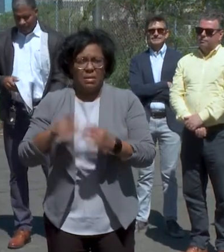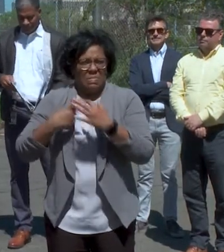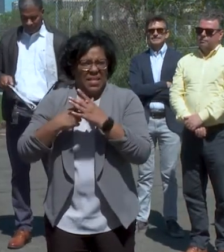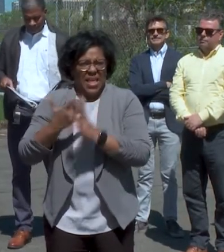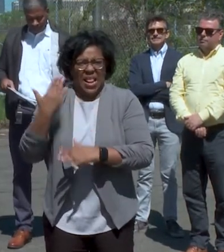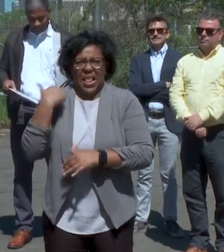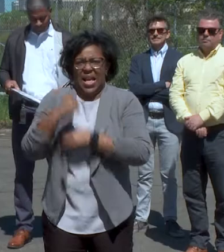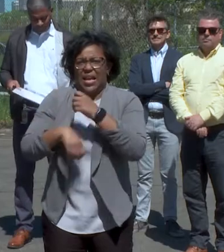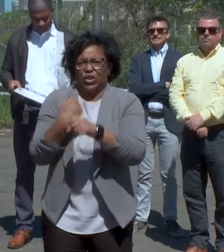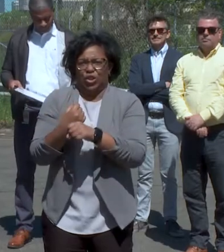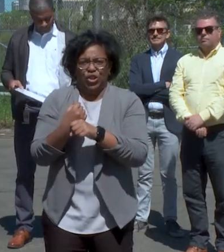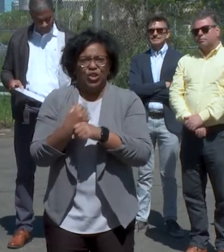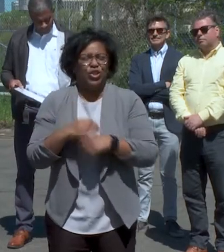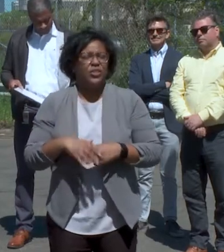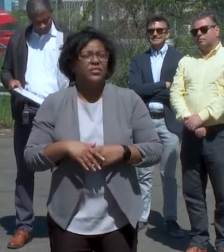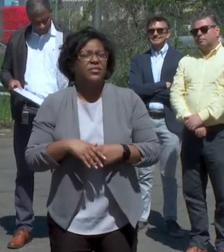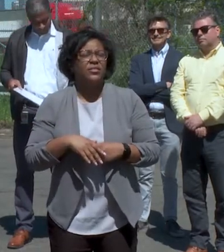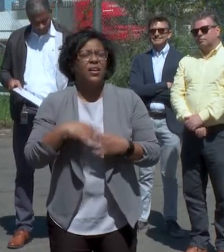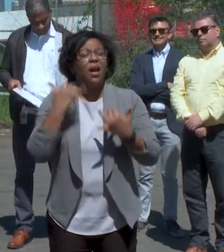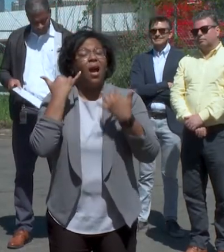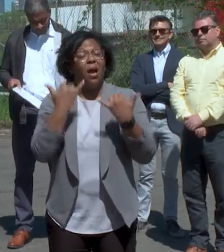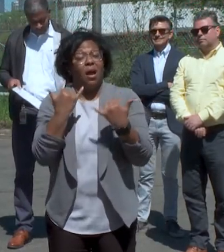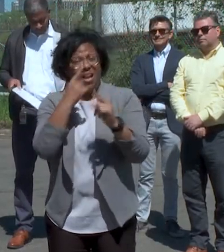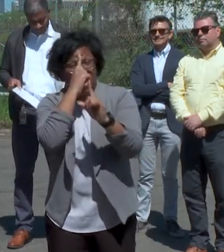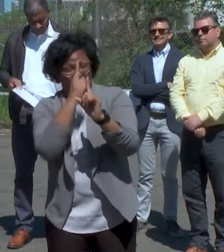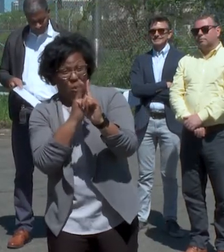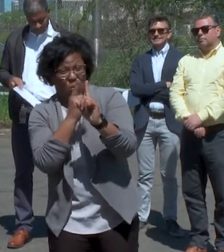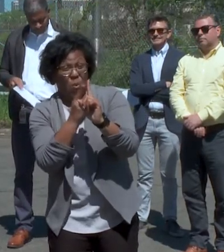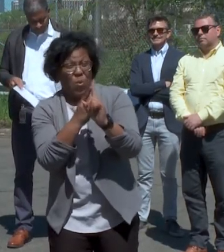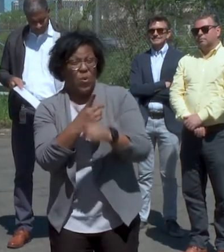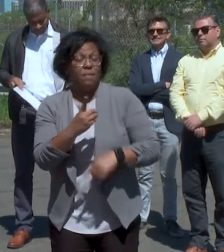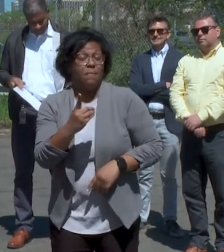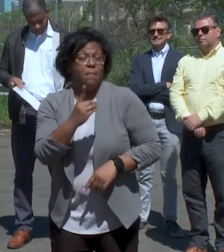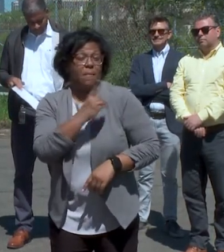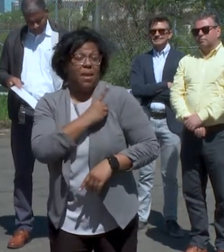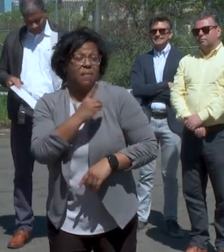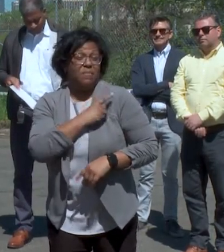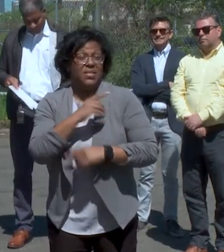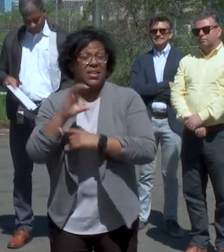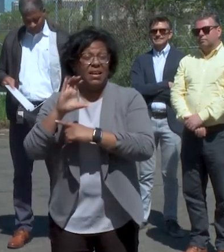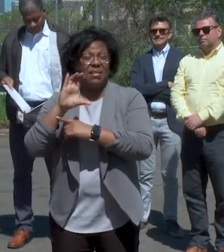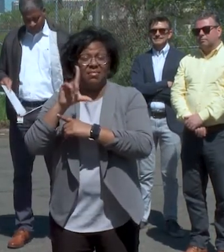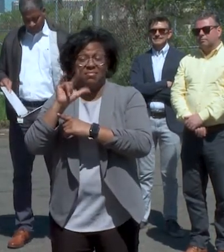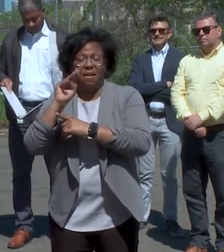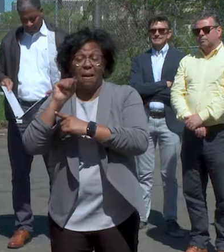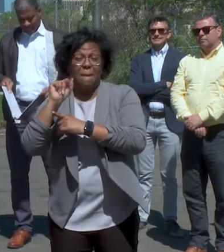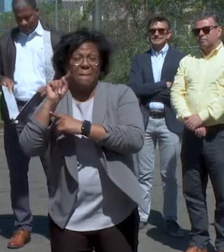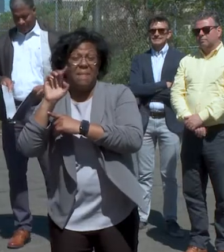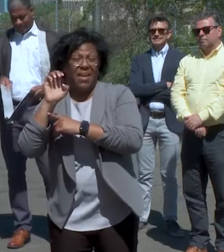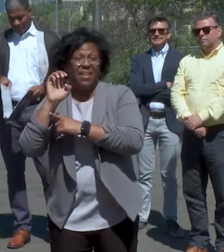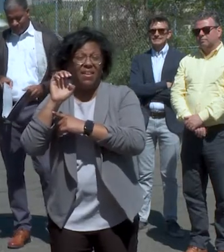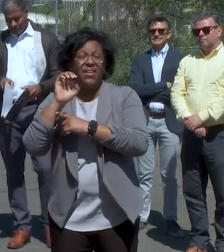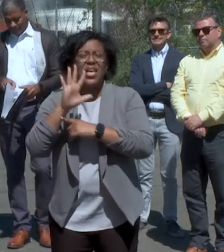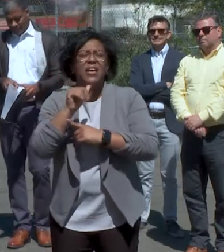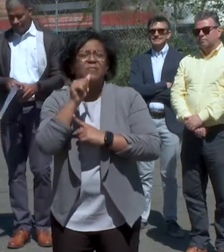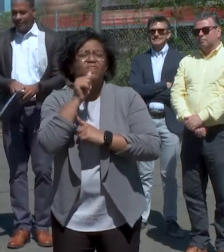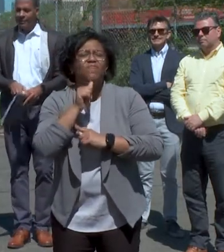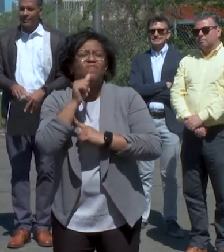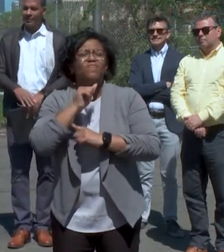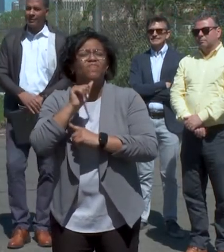idea, the Minneapolis Climate Resiliency Campaign. We started meeting with an increasing number